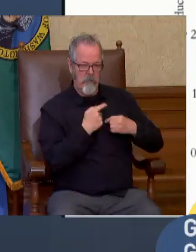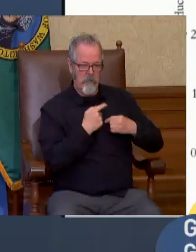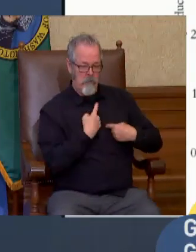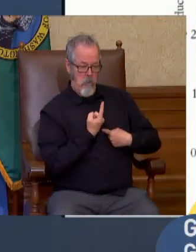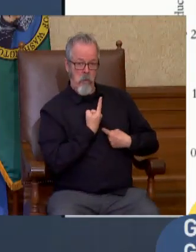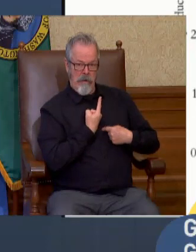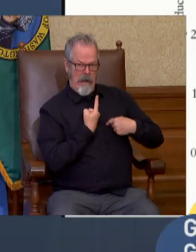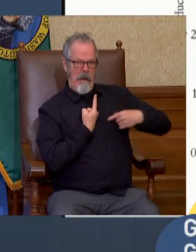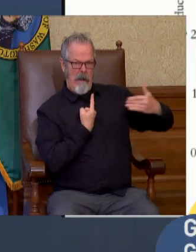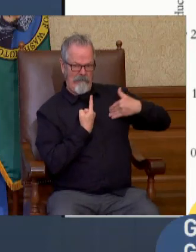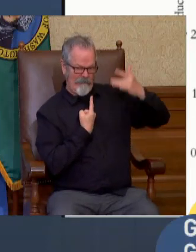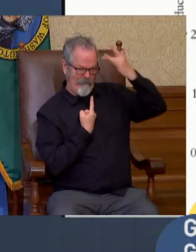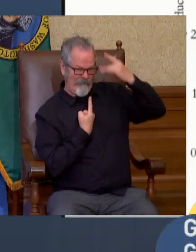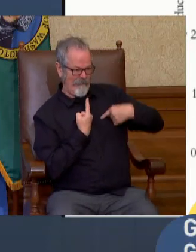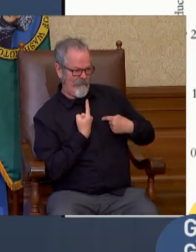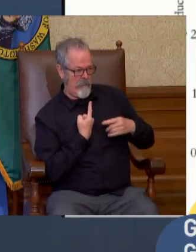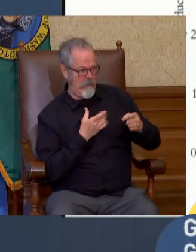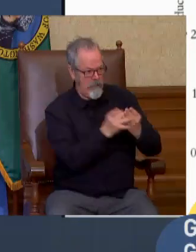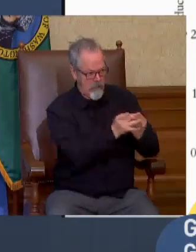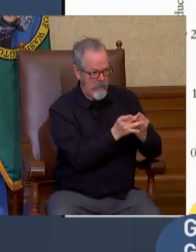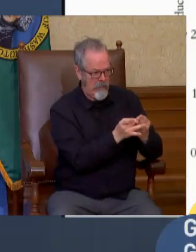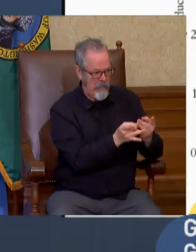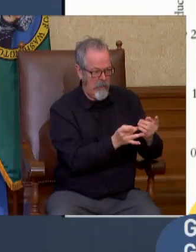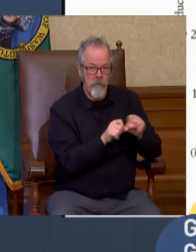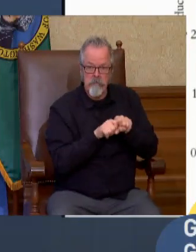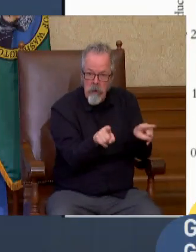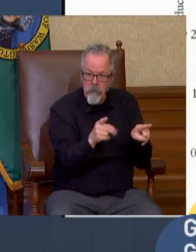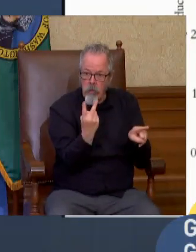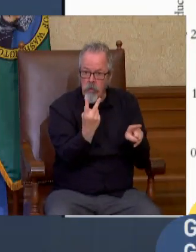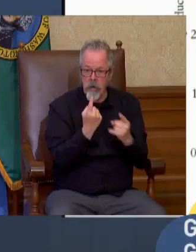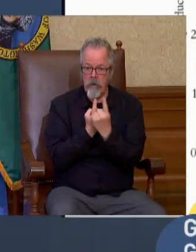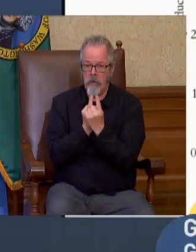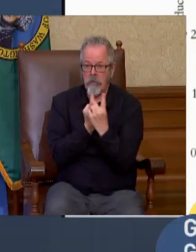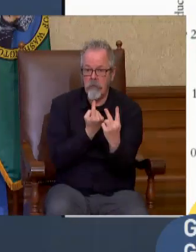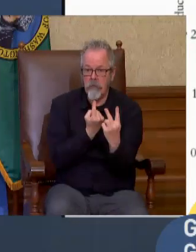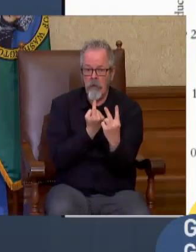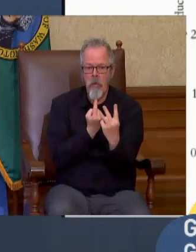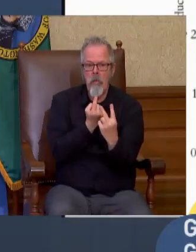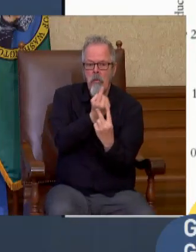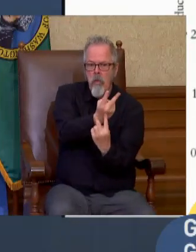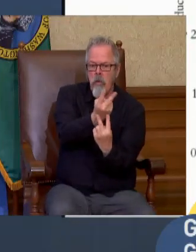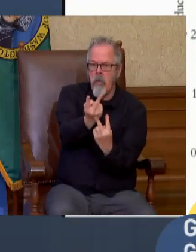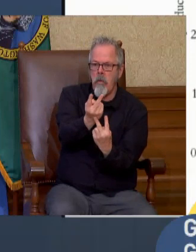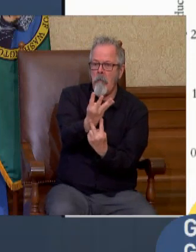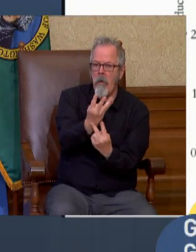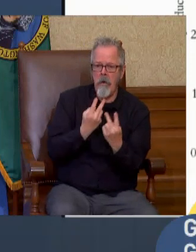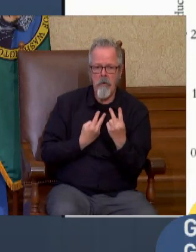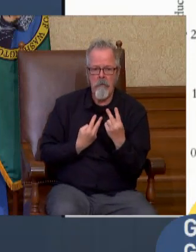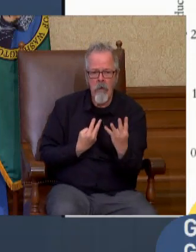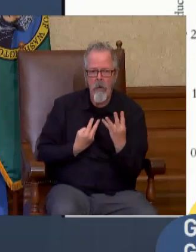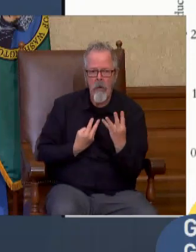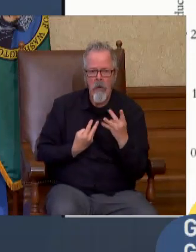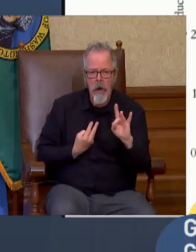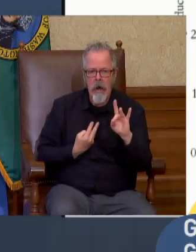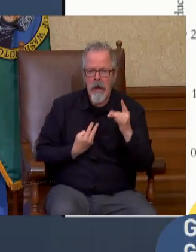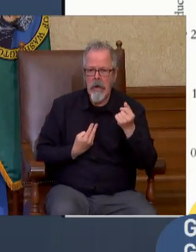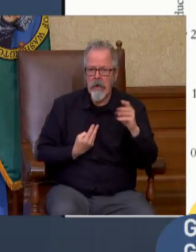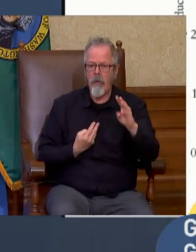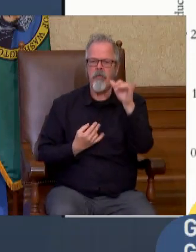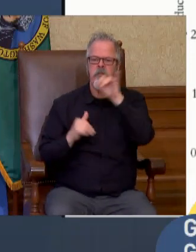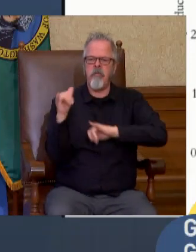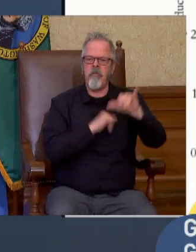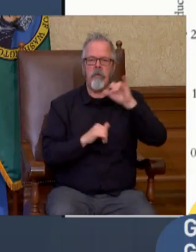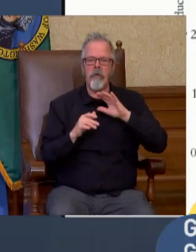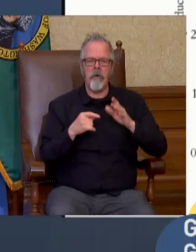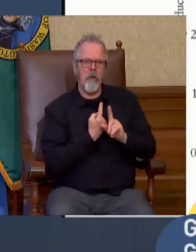number was over 3. It was approaching 4 in February of this, or excuse me, in March,